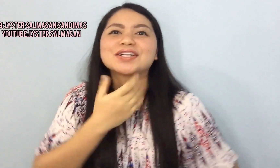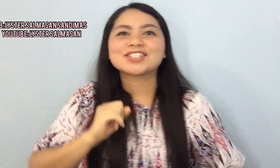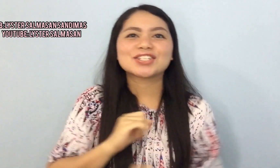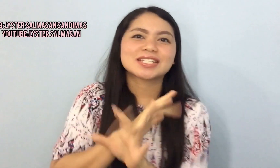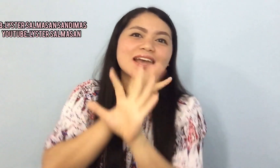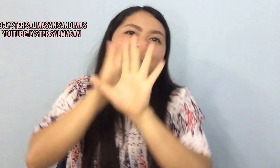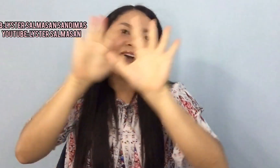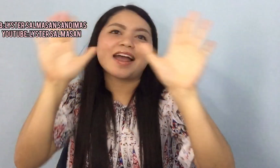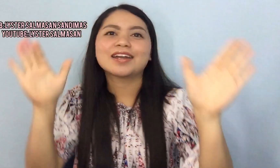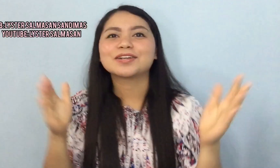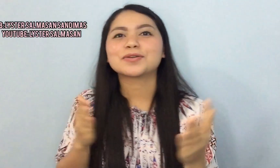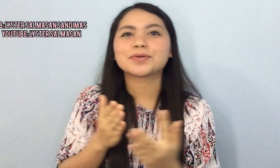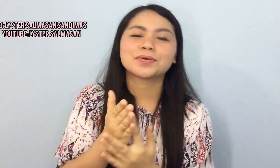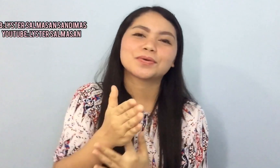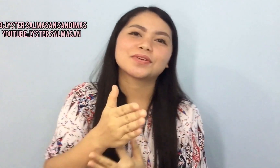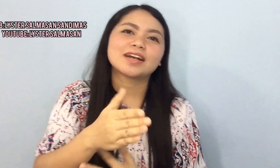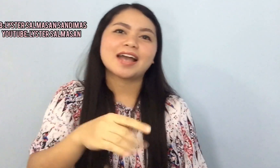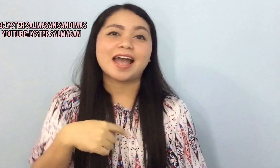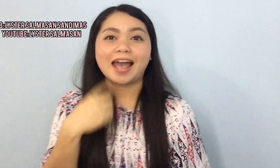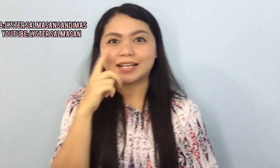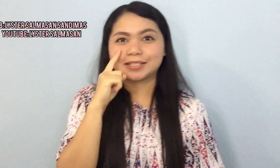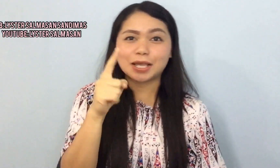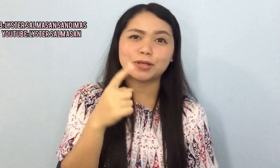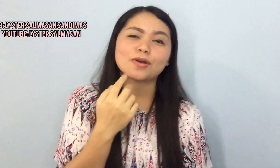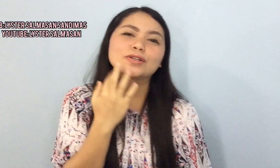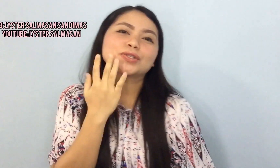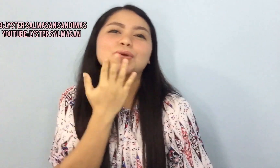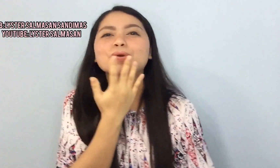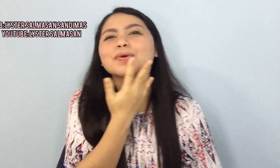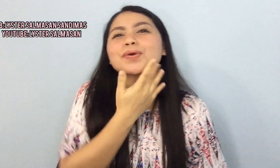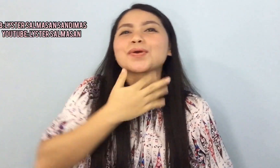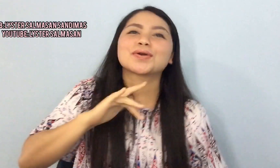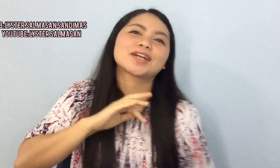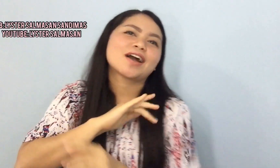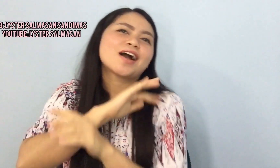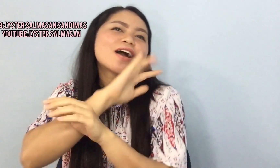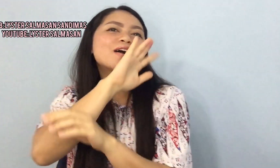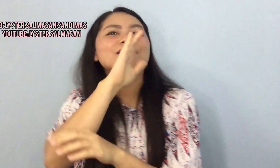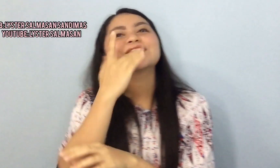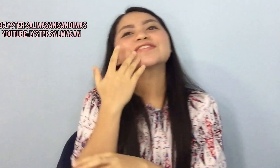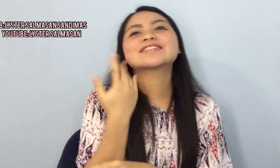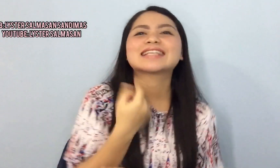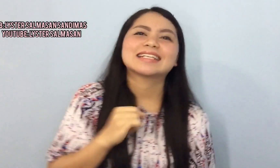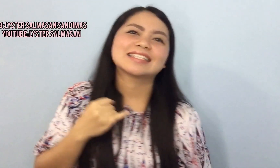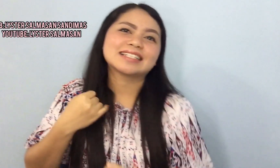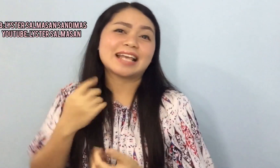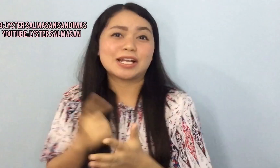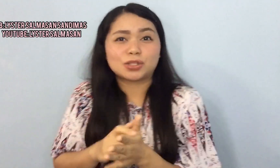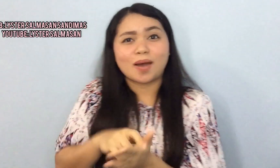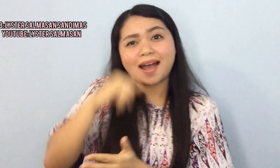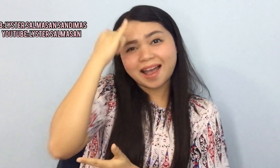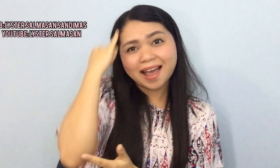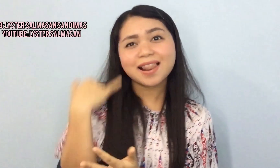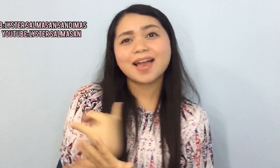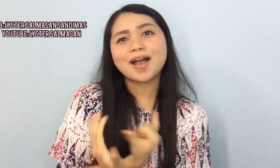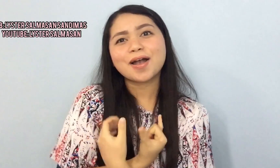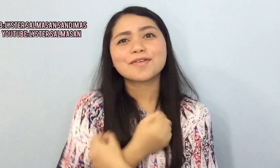colors shining through. Yeah, I see your true colors. That's why I love